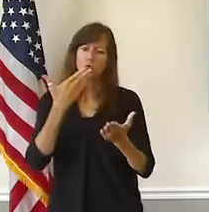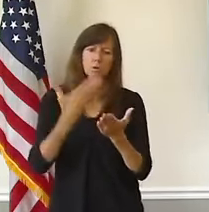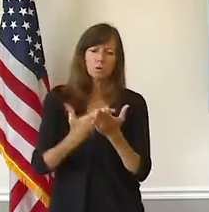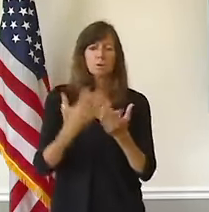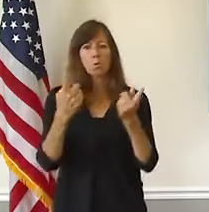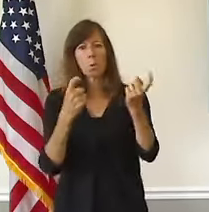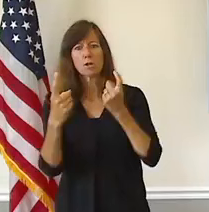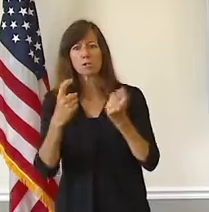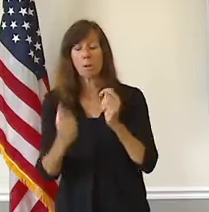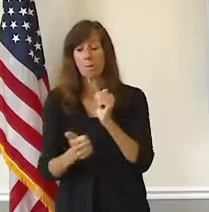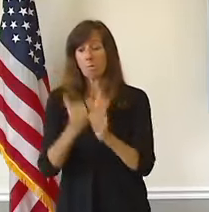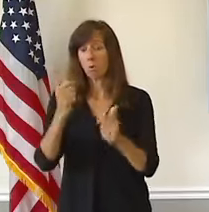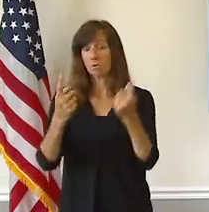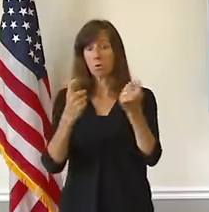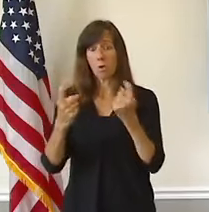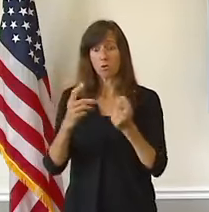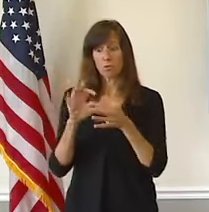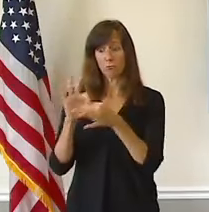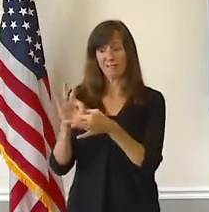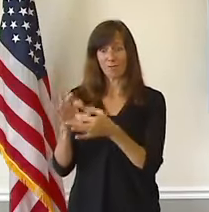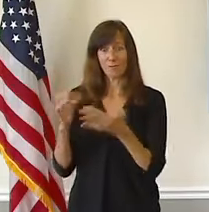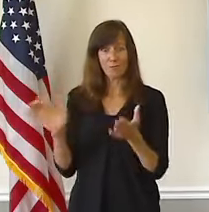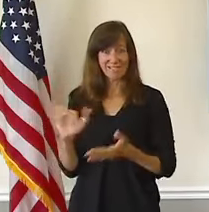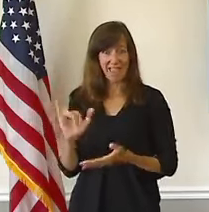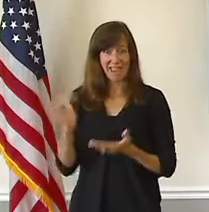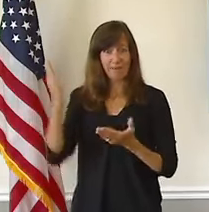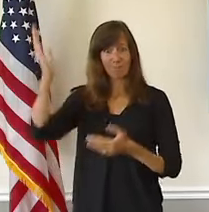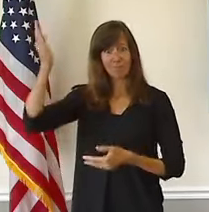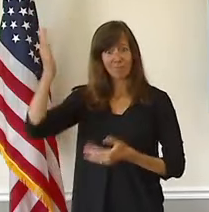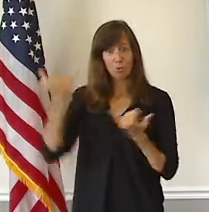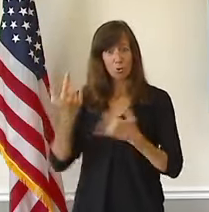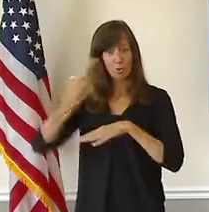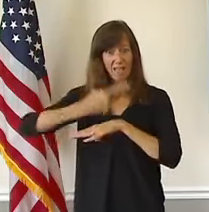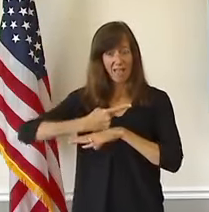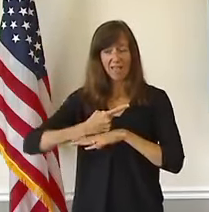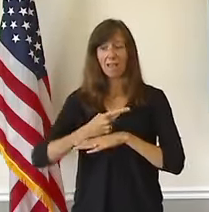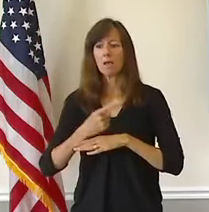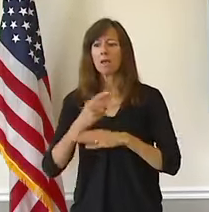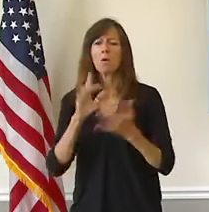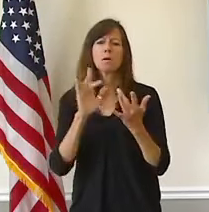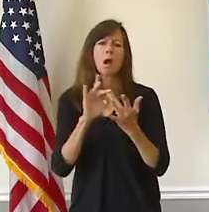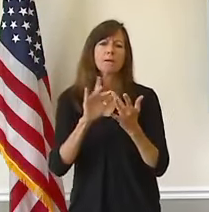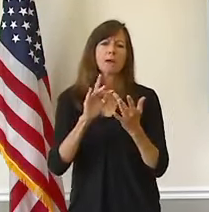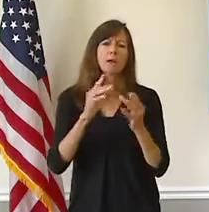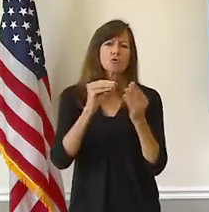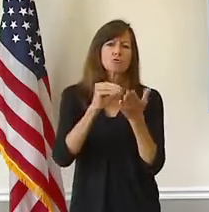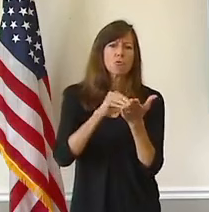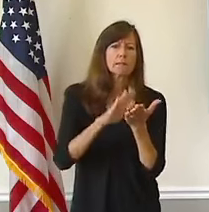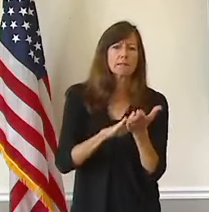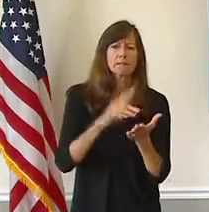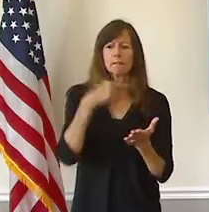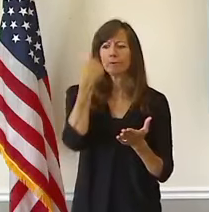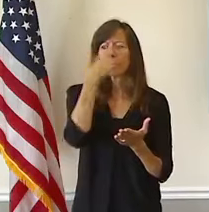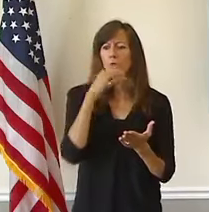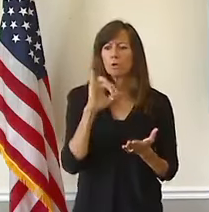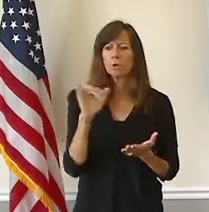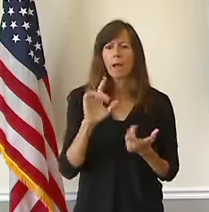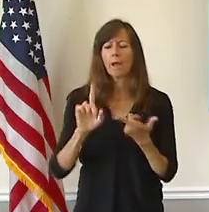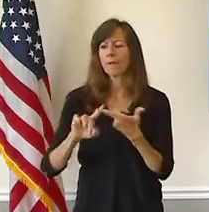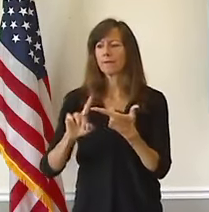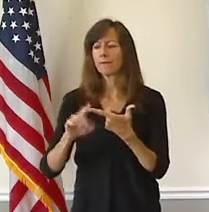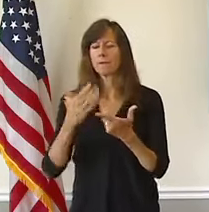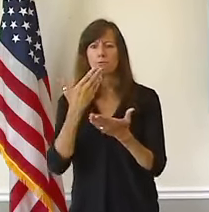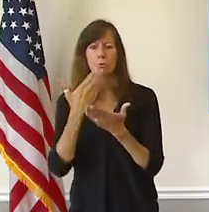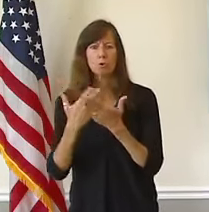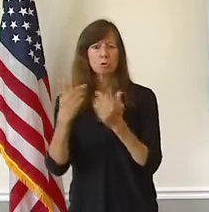to what we're talking about today, what contact tracing will look like, and they did have some questions about testing as well. But, you